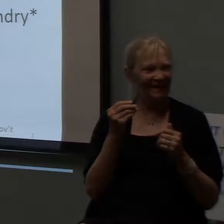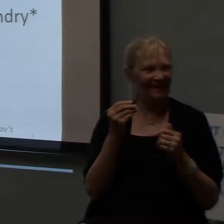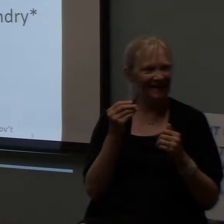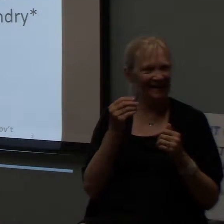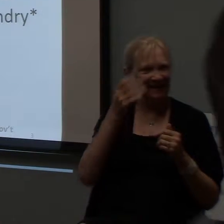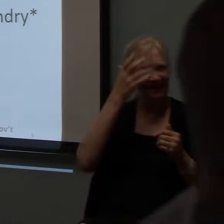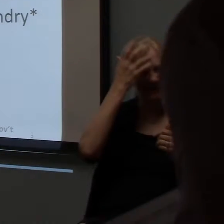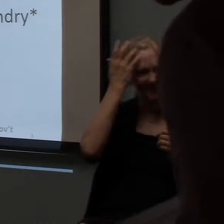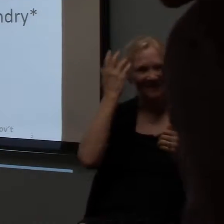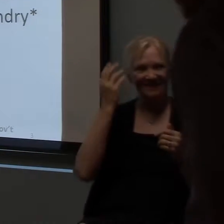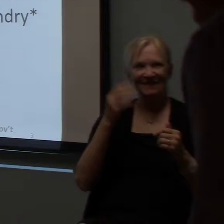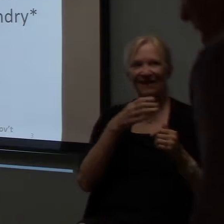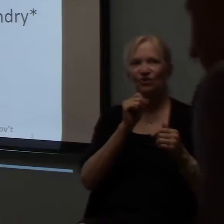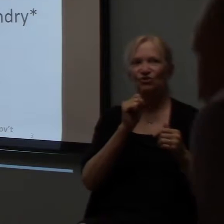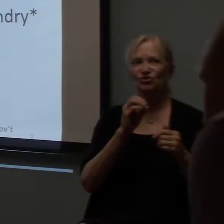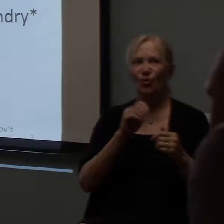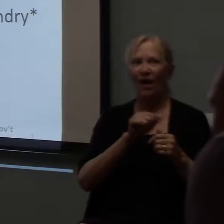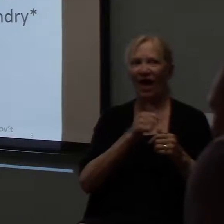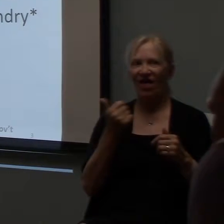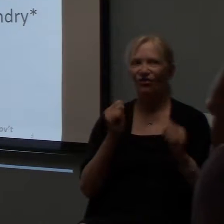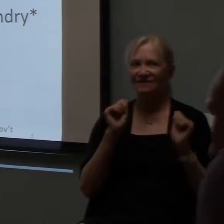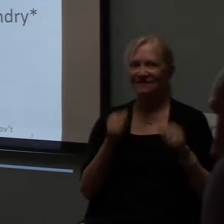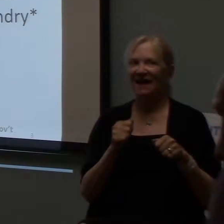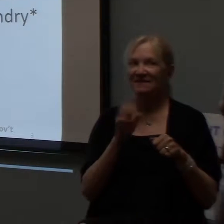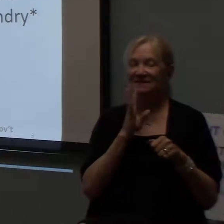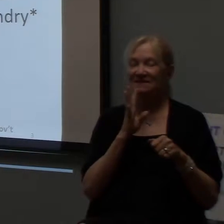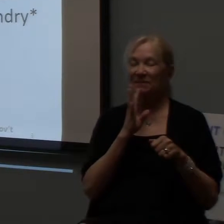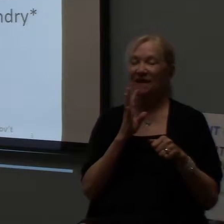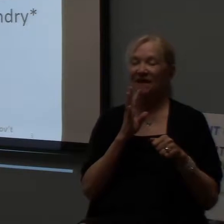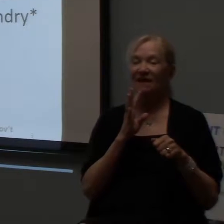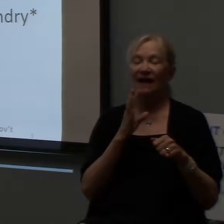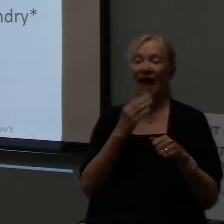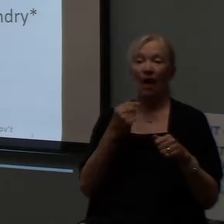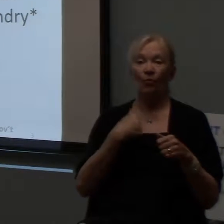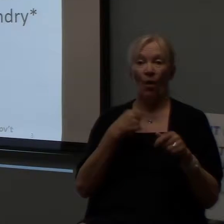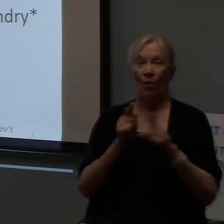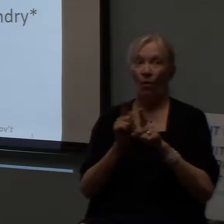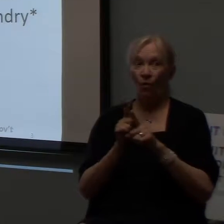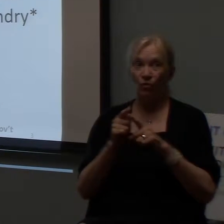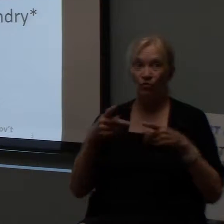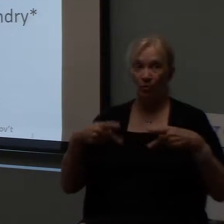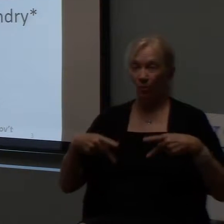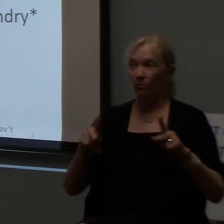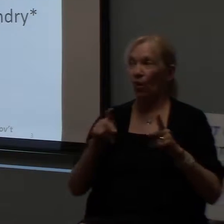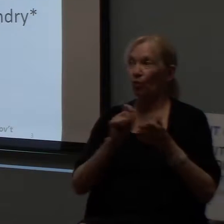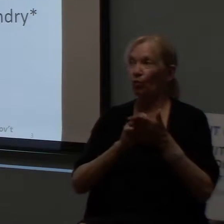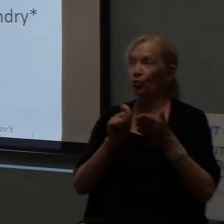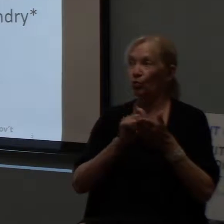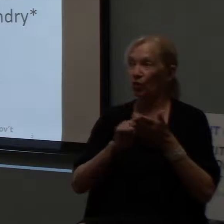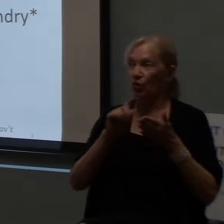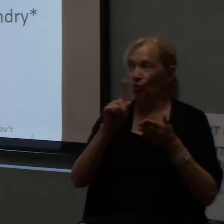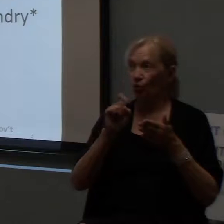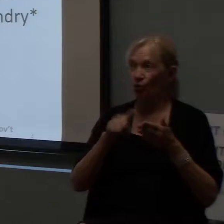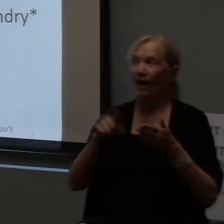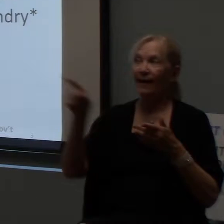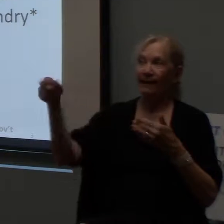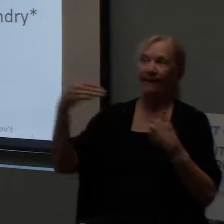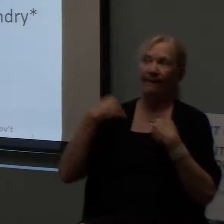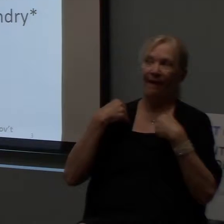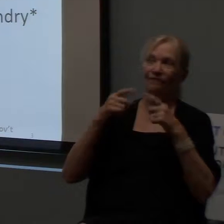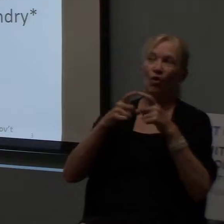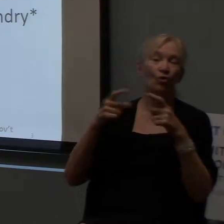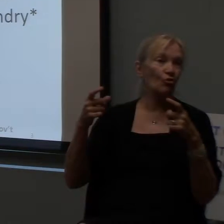so others can speak. We will also allow written questions and comments. The cards are being provided in the